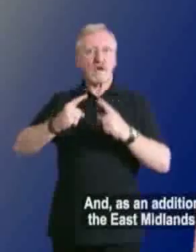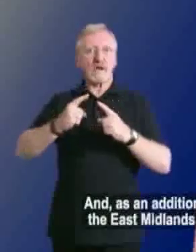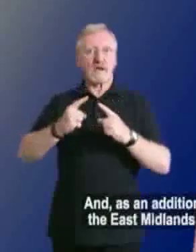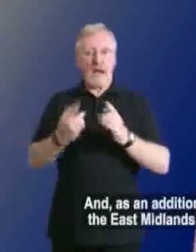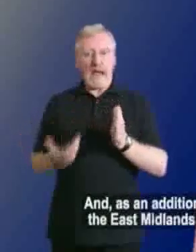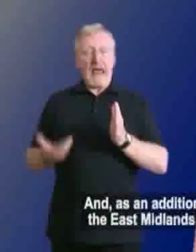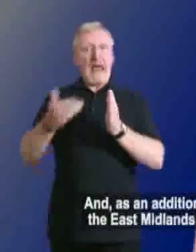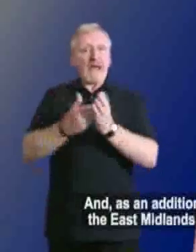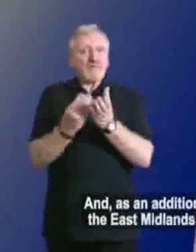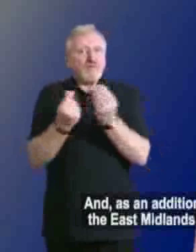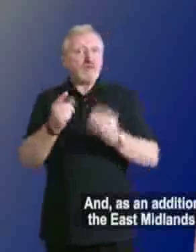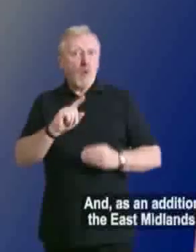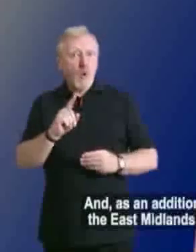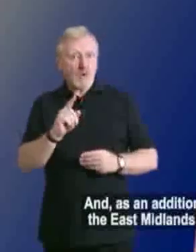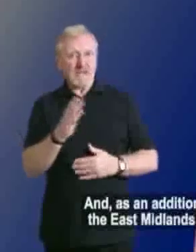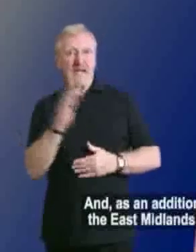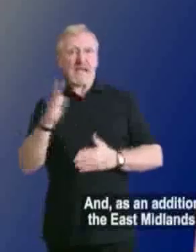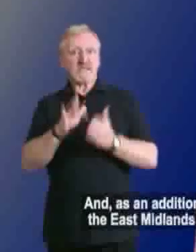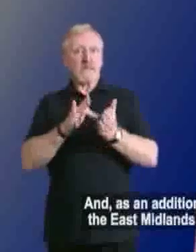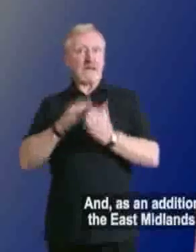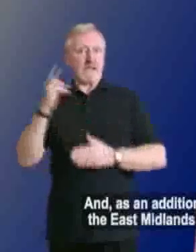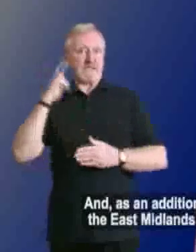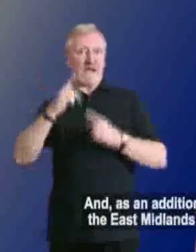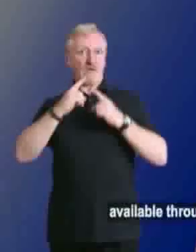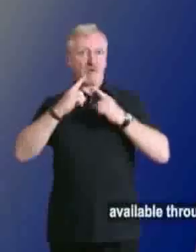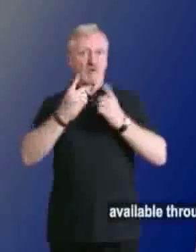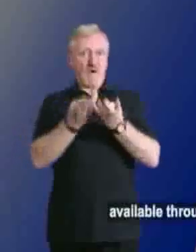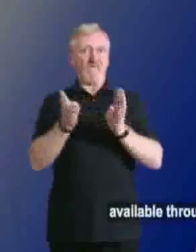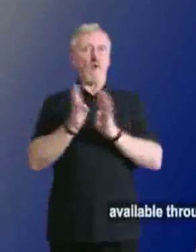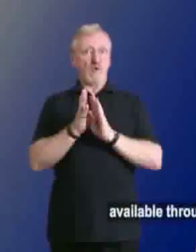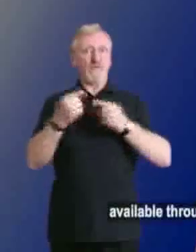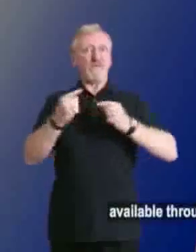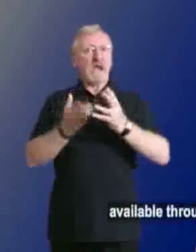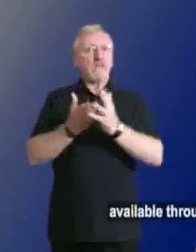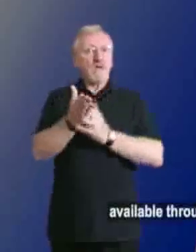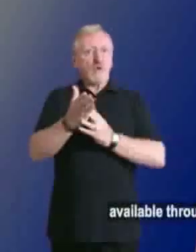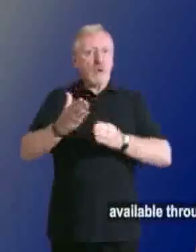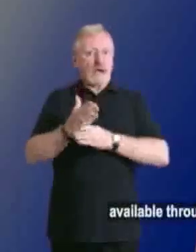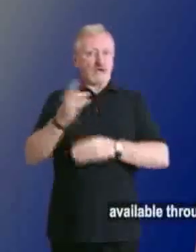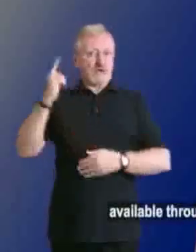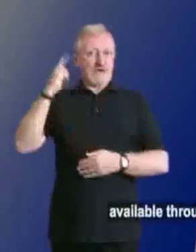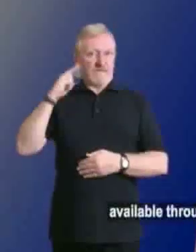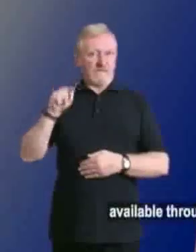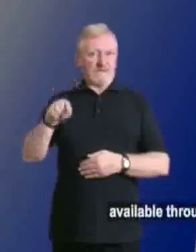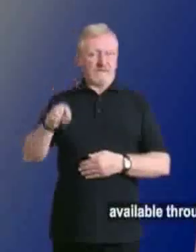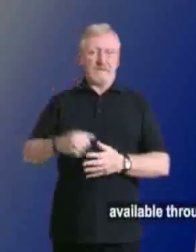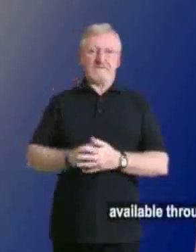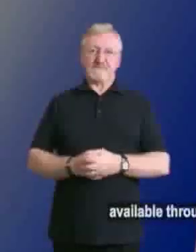an additional resource, there's also the East Midlands Deaf Tutor Forum that's available through Action Deafness.